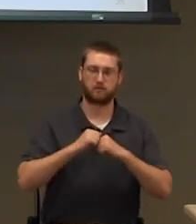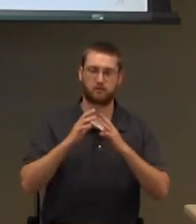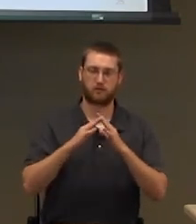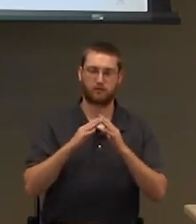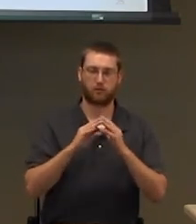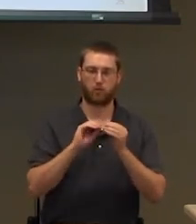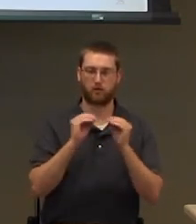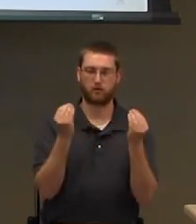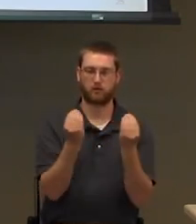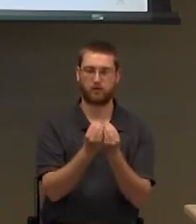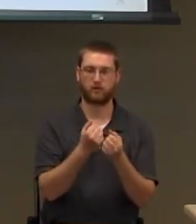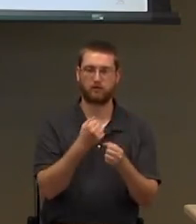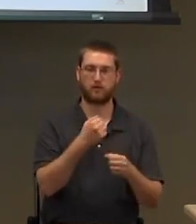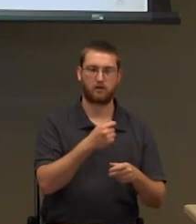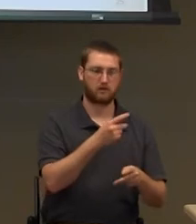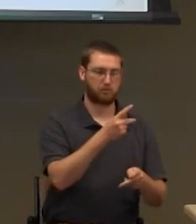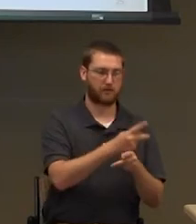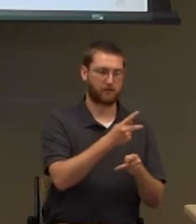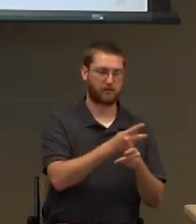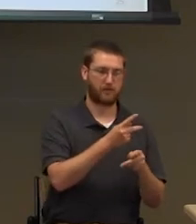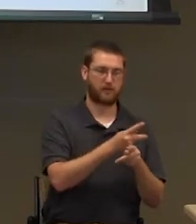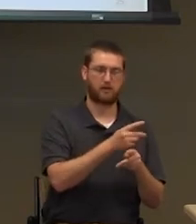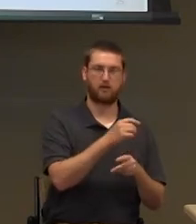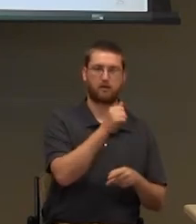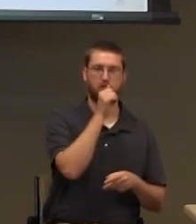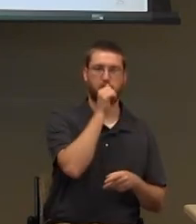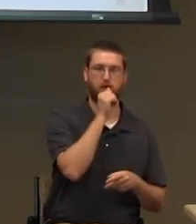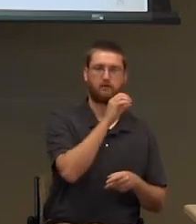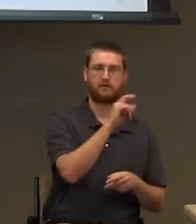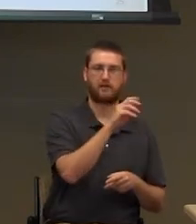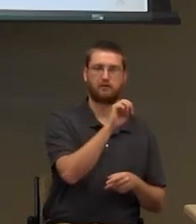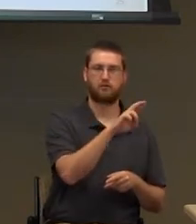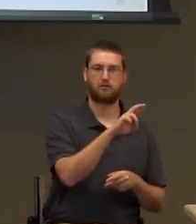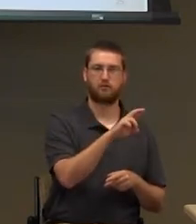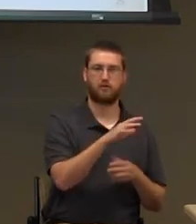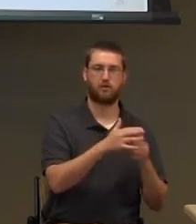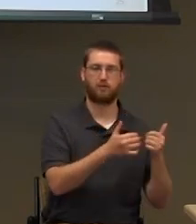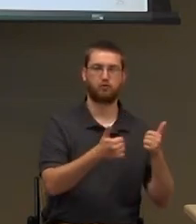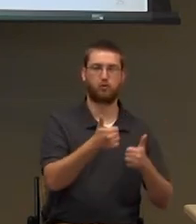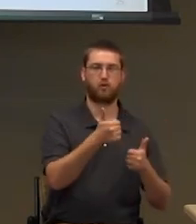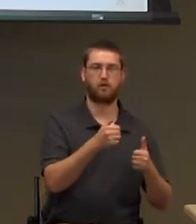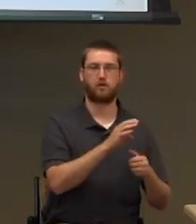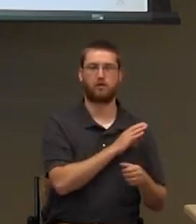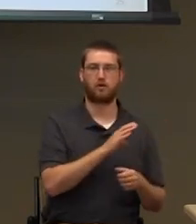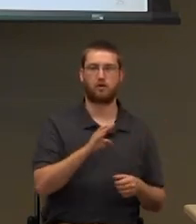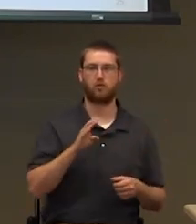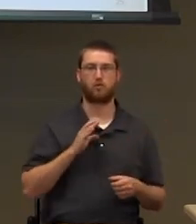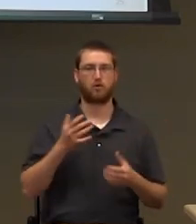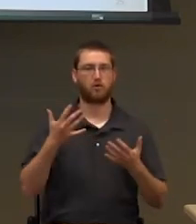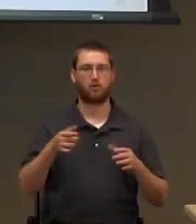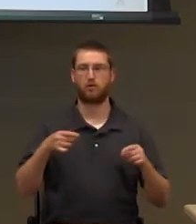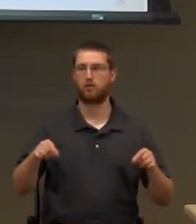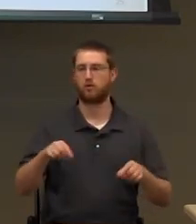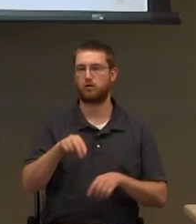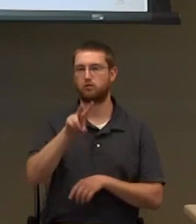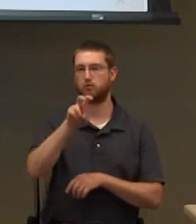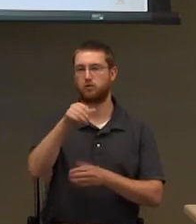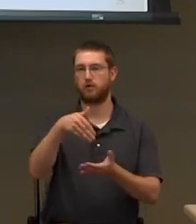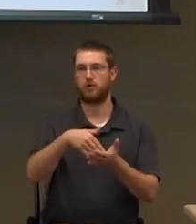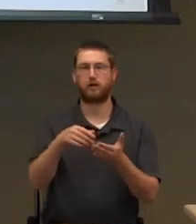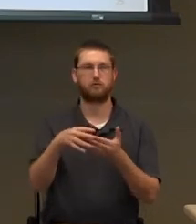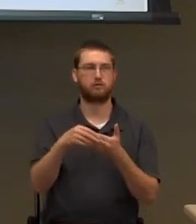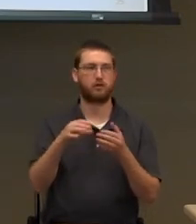that maintained private sector majority on the board, because I don't want this community to walk away from near $200,000 a year of